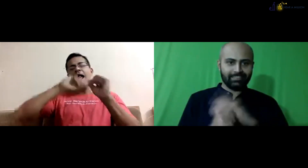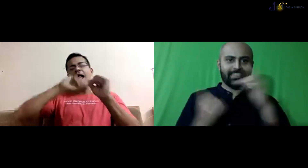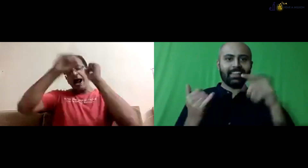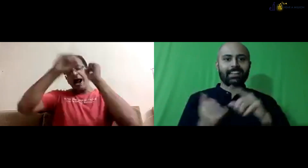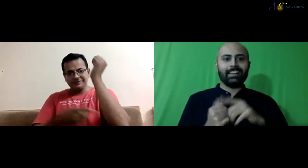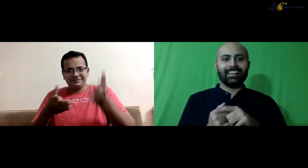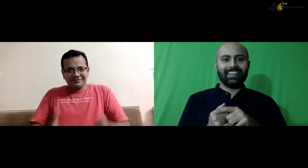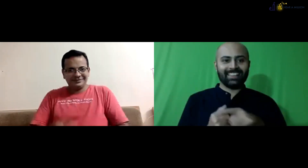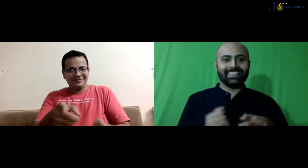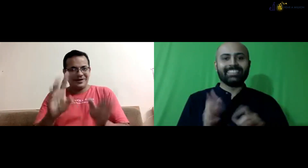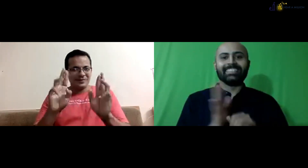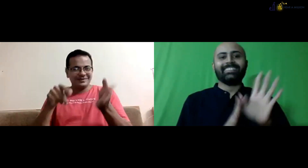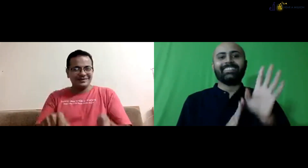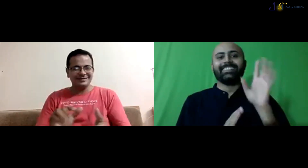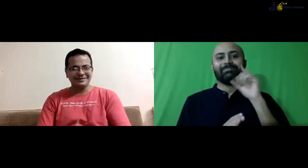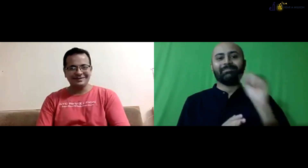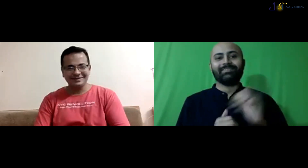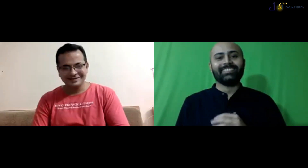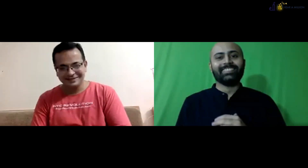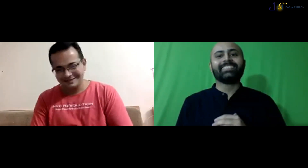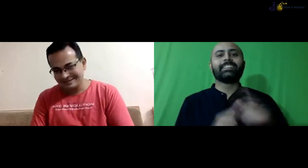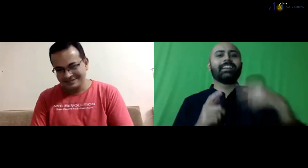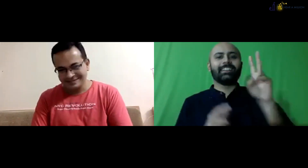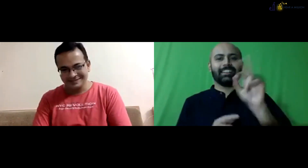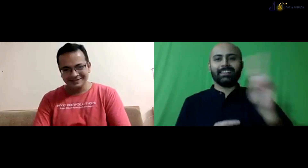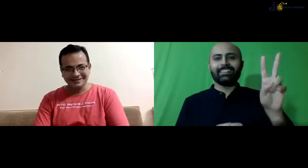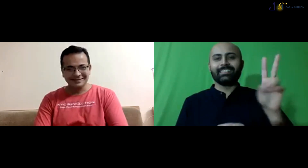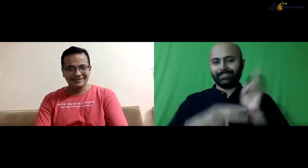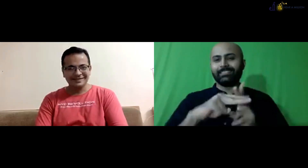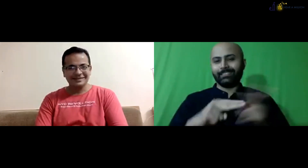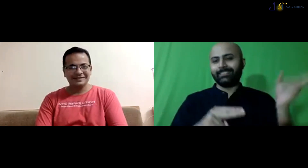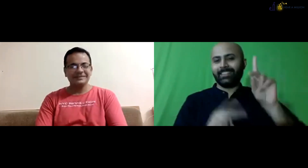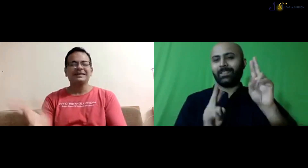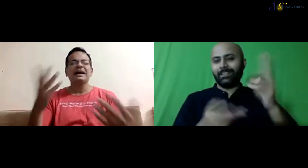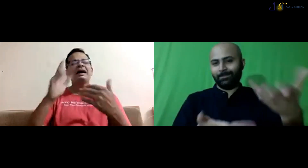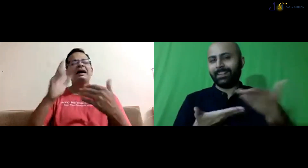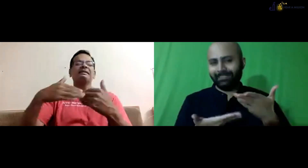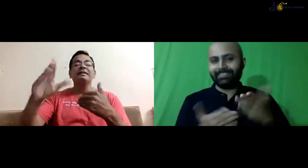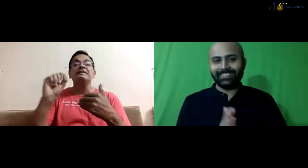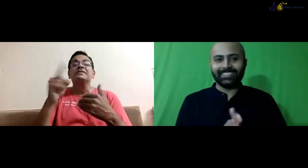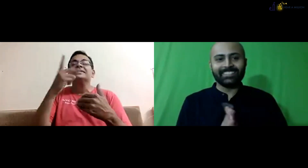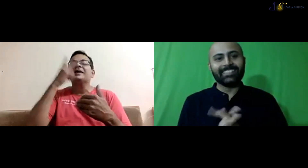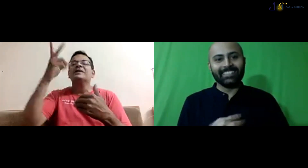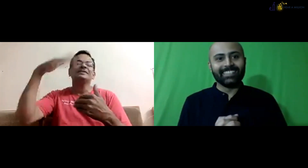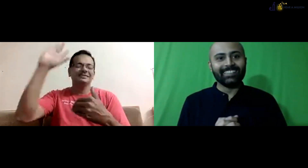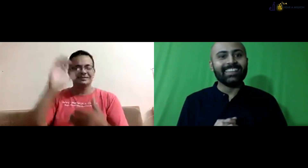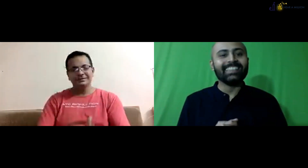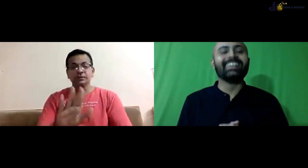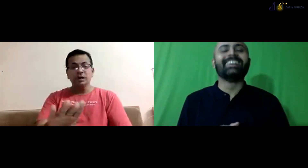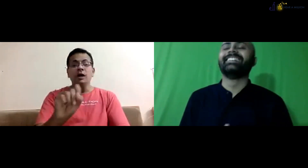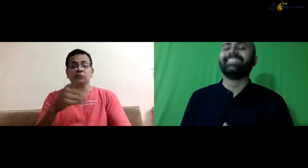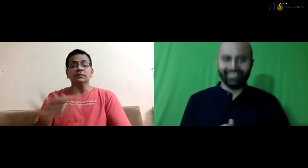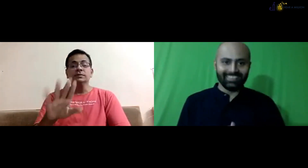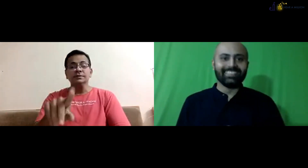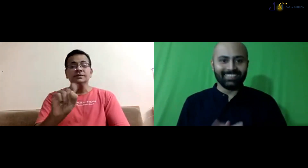Hyderabad, right? So today we are having a last session of this year, 2021.